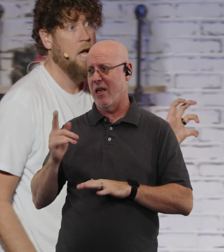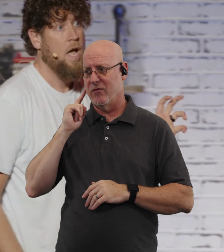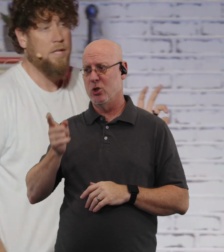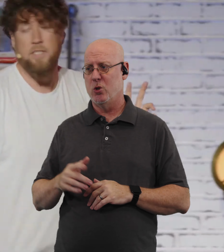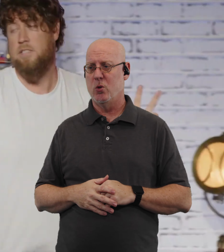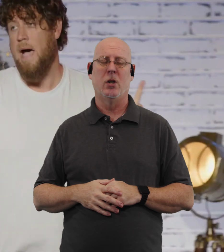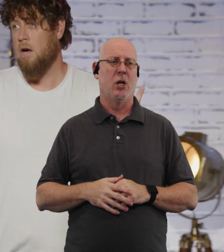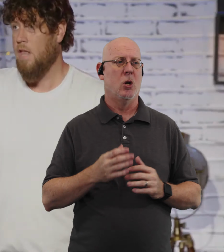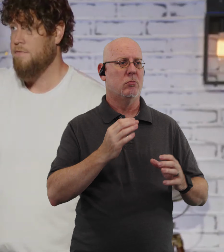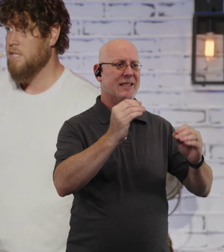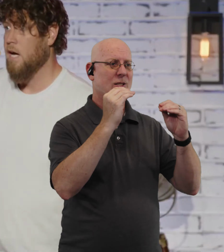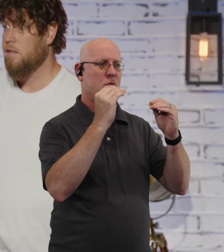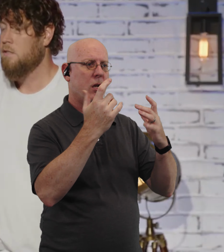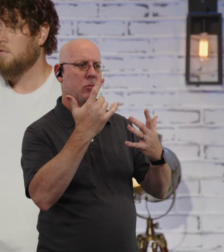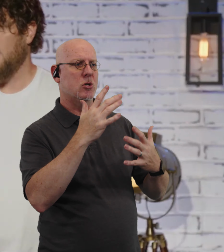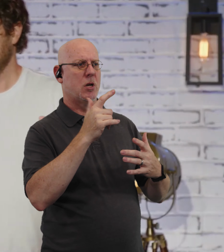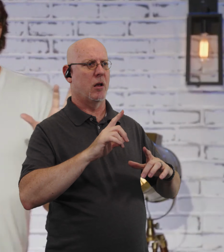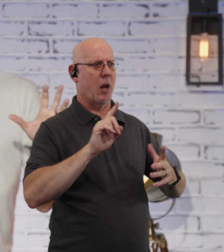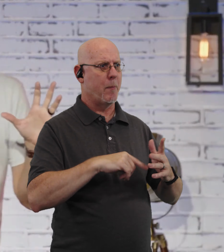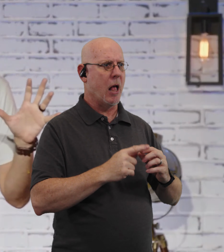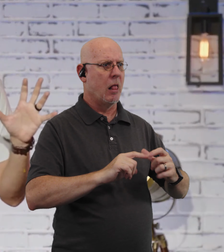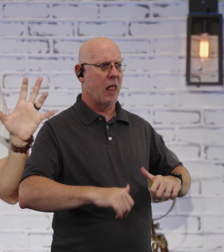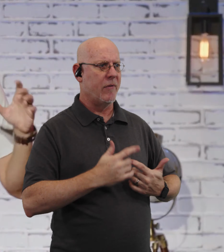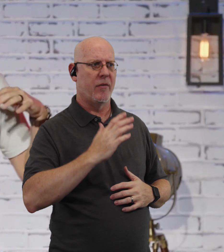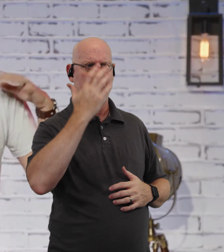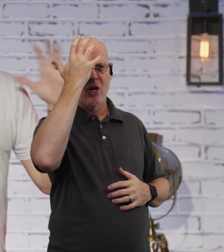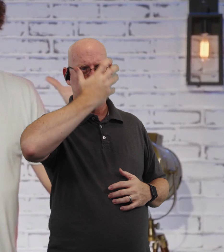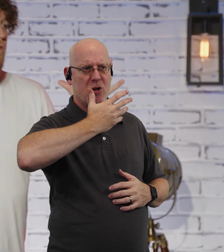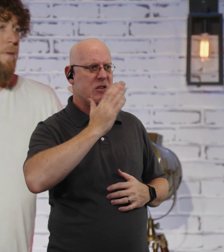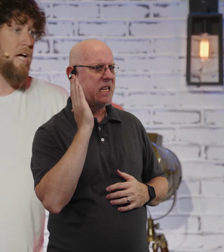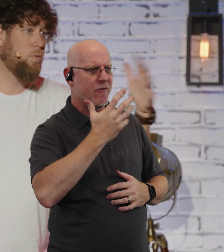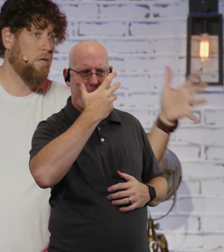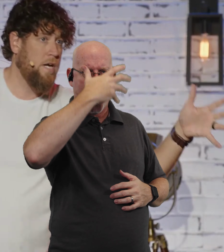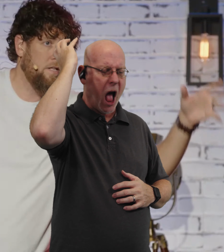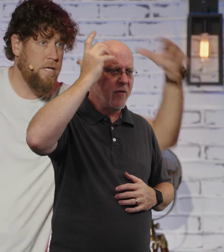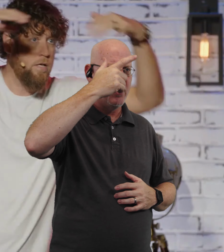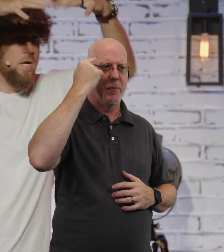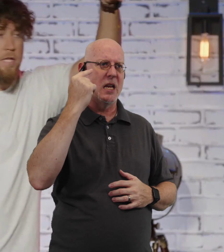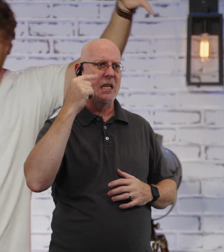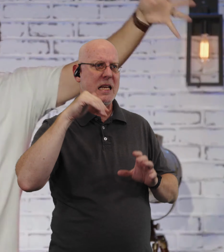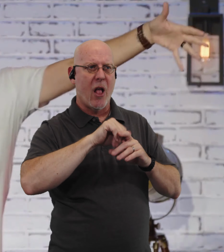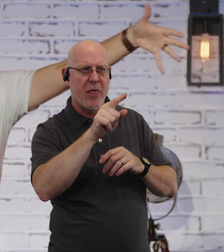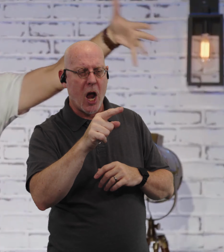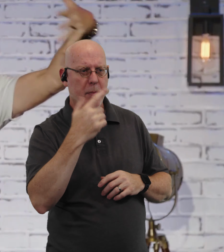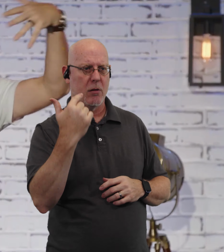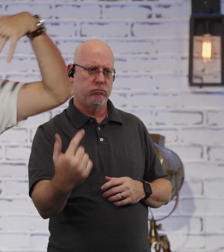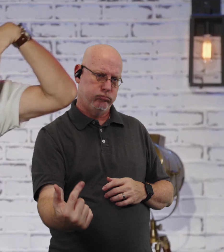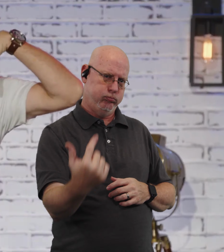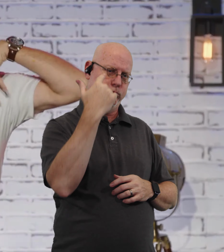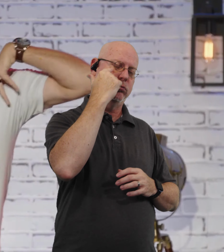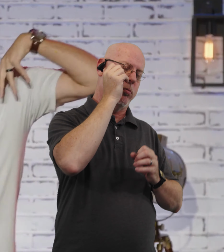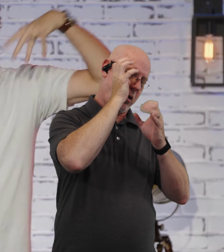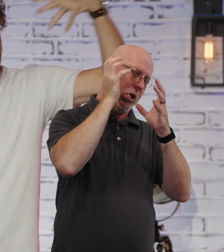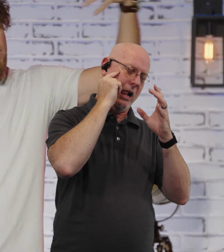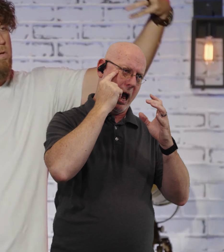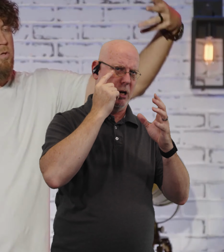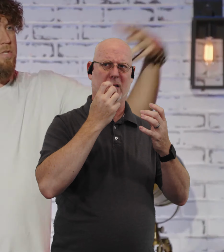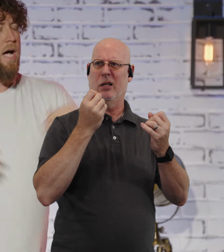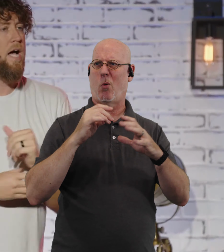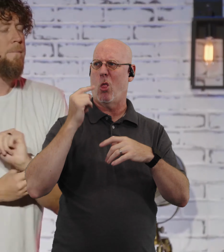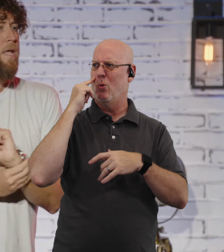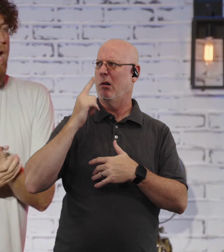us that this is a matter of life and death, right? That don't ever take off your mask when you're in the arena there because you could lose an eye. And I'm like, I